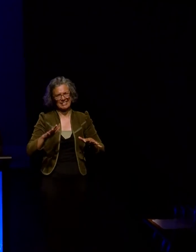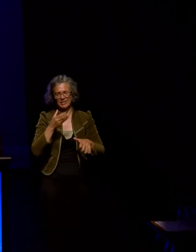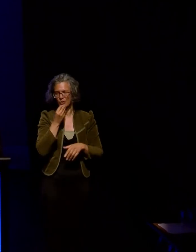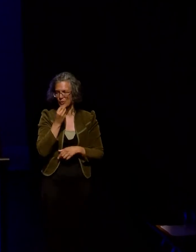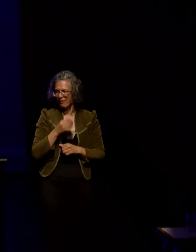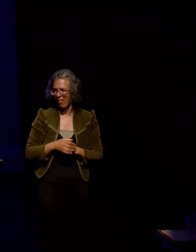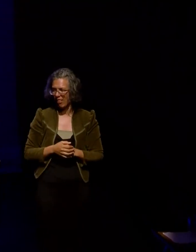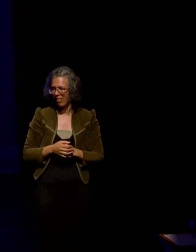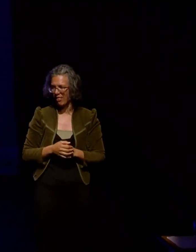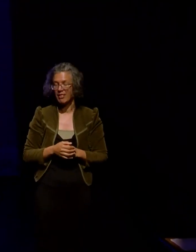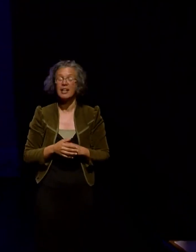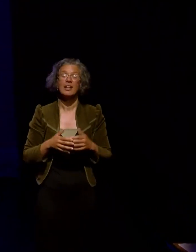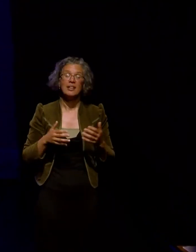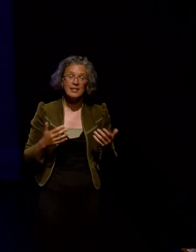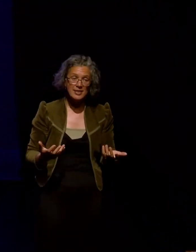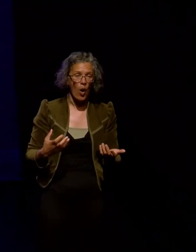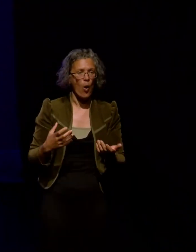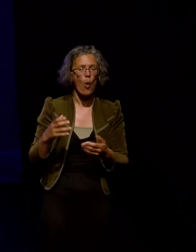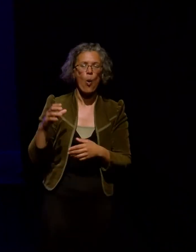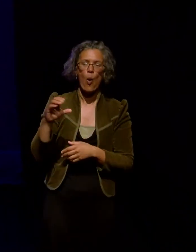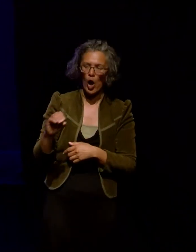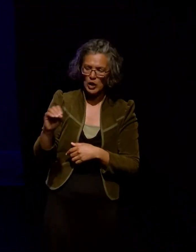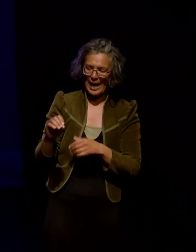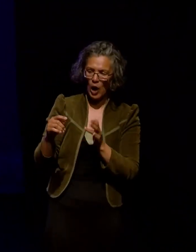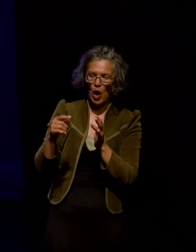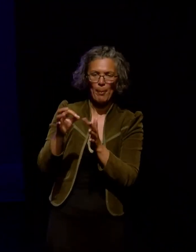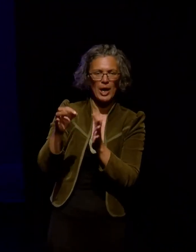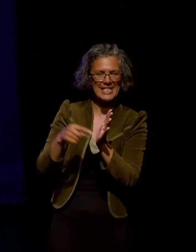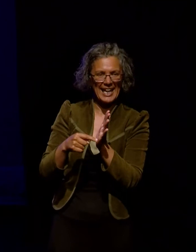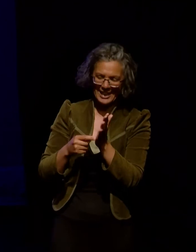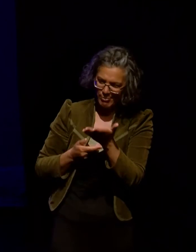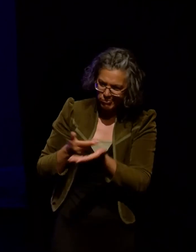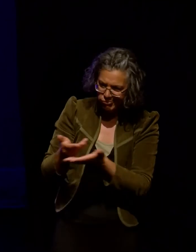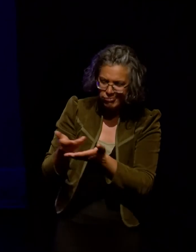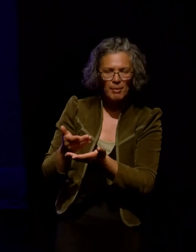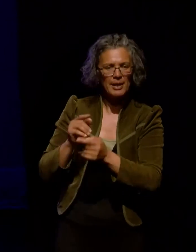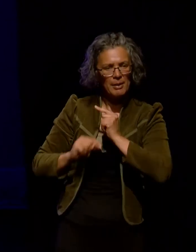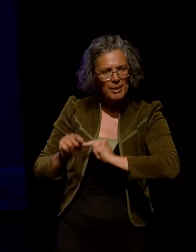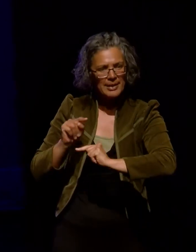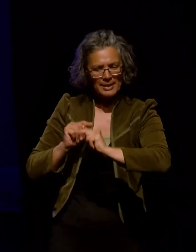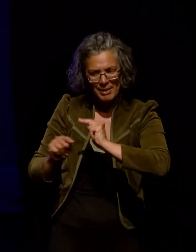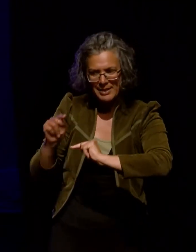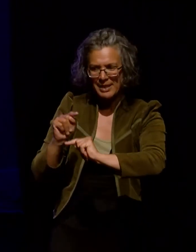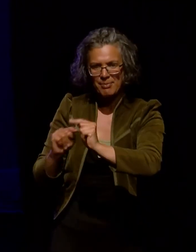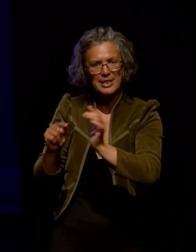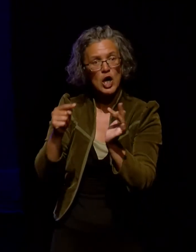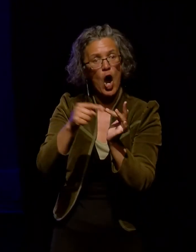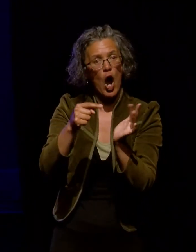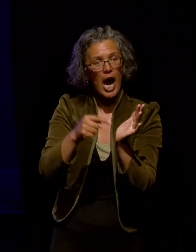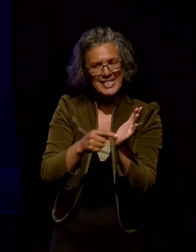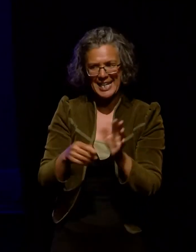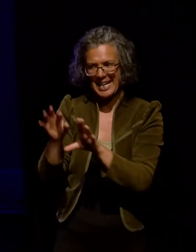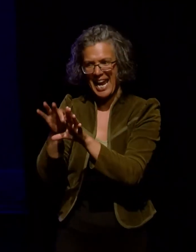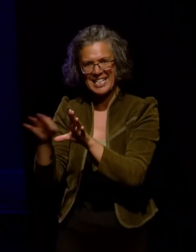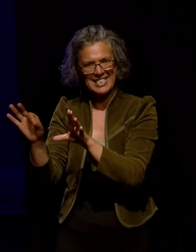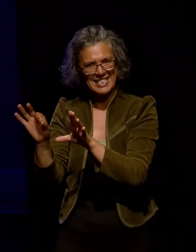So I had more collaborative meetings with the Otago Polytechnic departments, and I brought together design and IT lecturers, and we offered